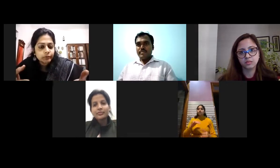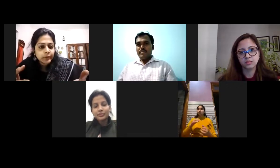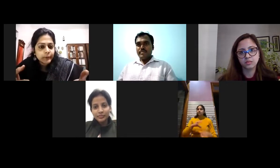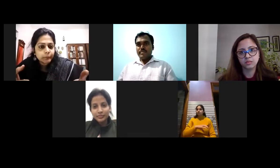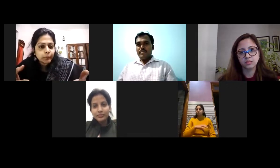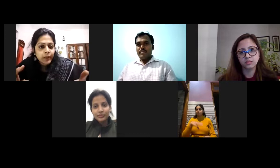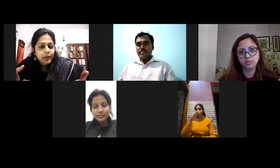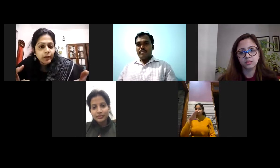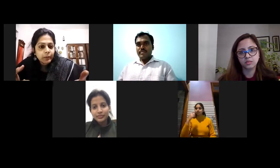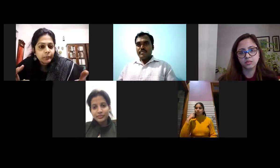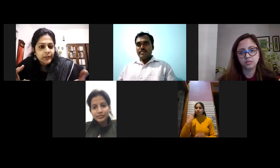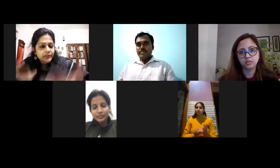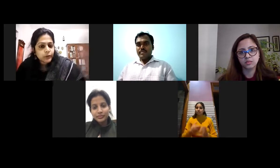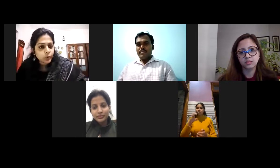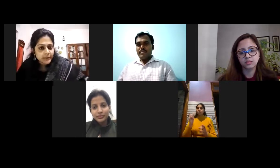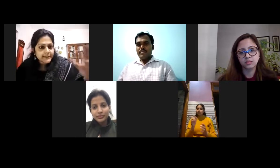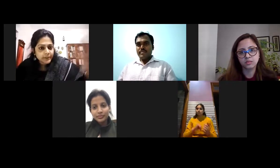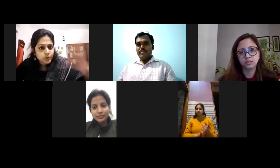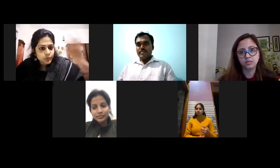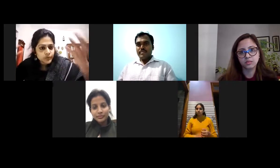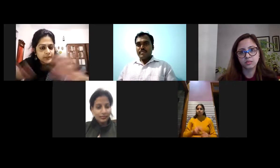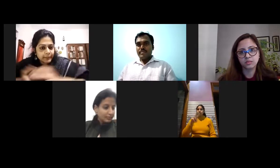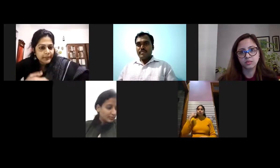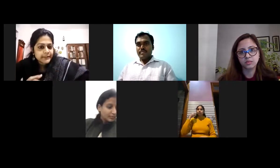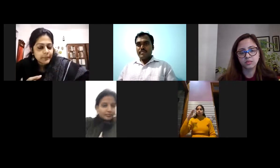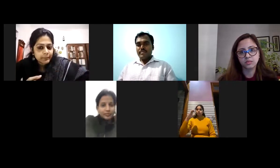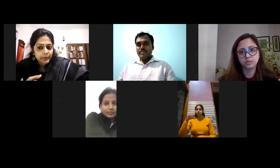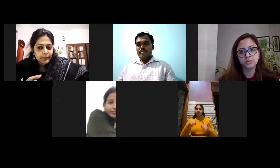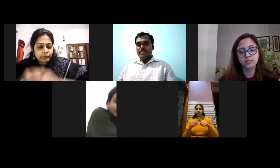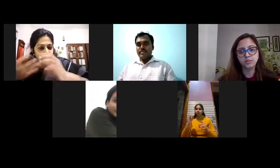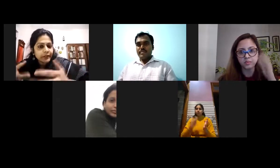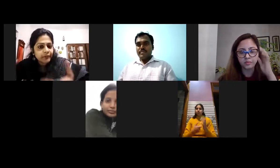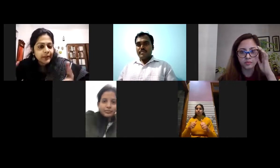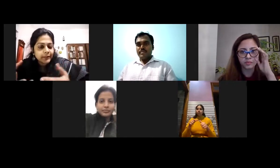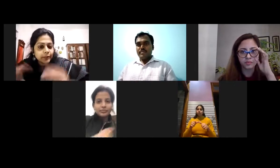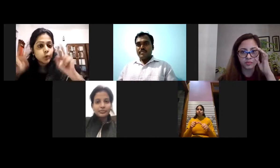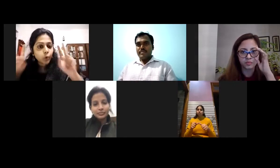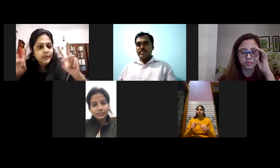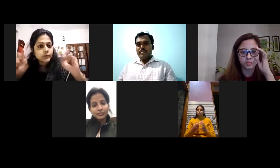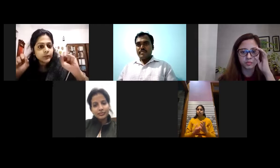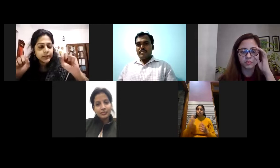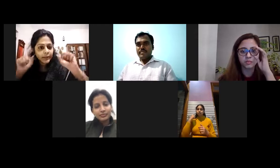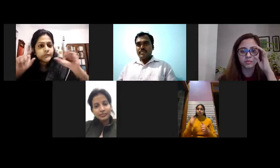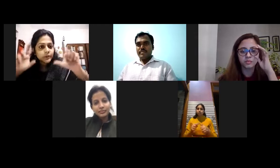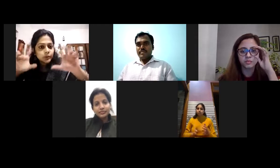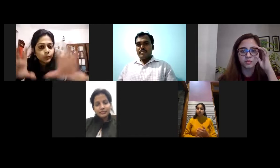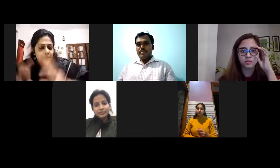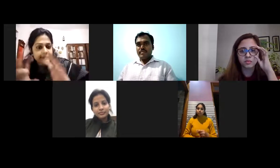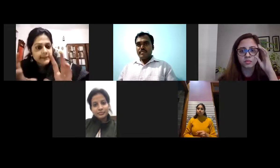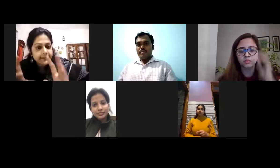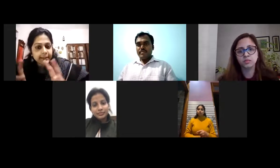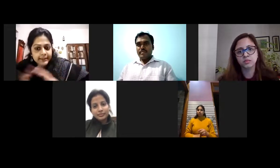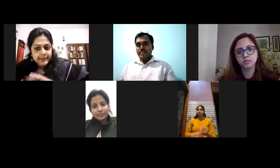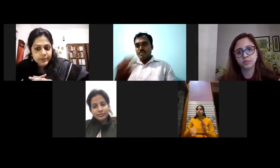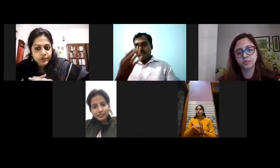of these Victorian sideshows that present people, the very fact that the norm as a word comes into the